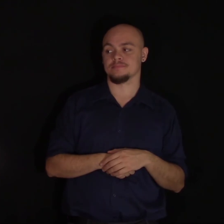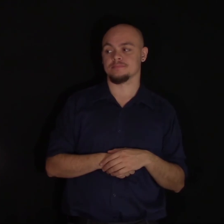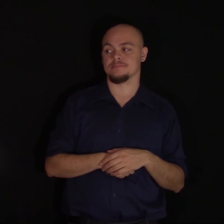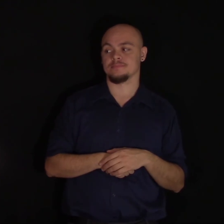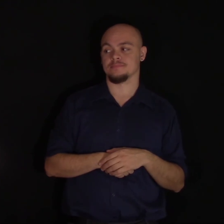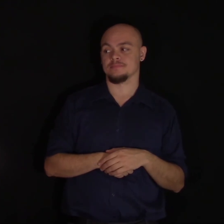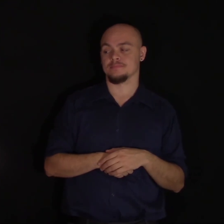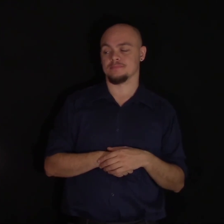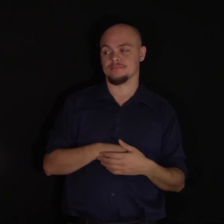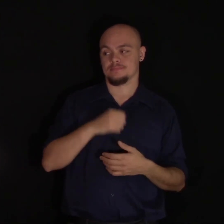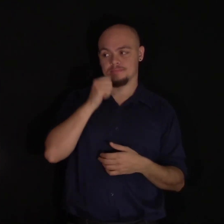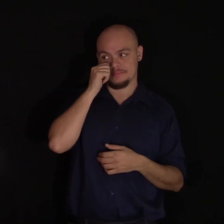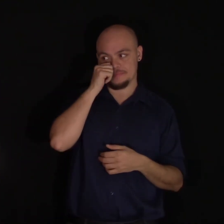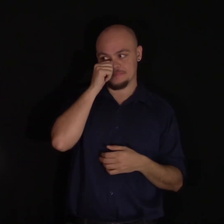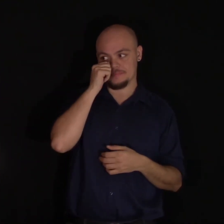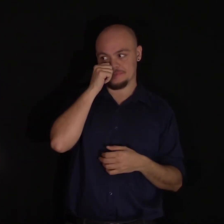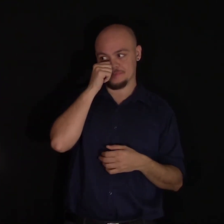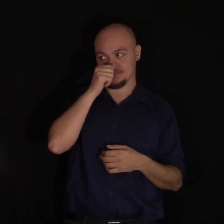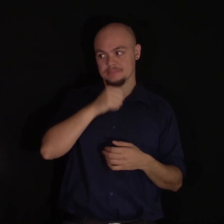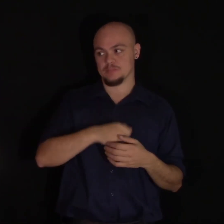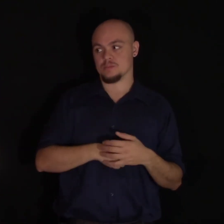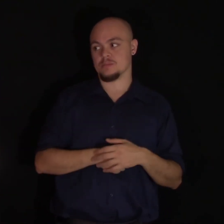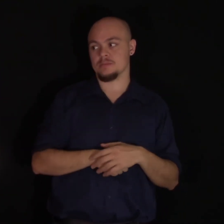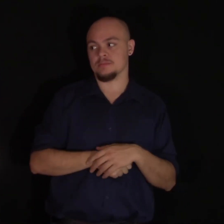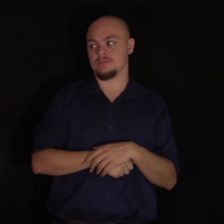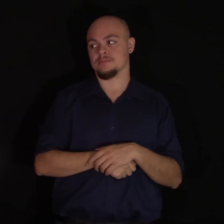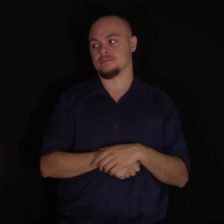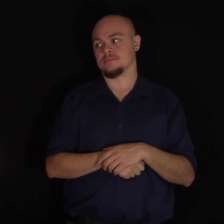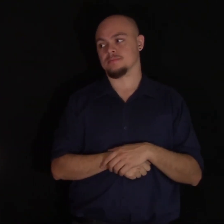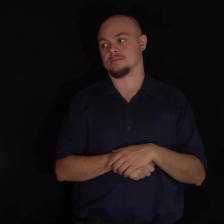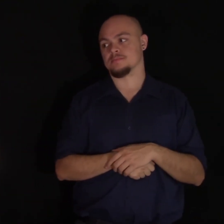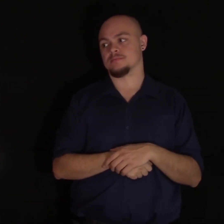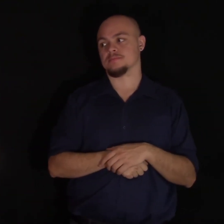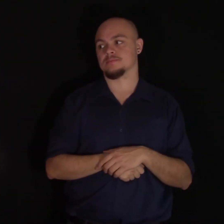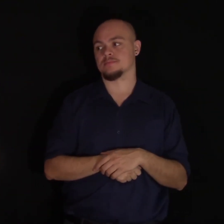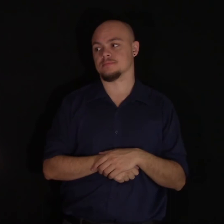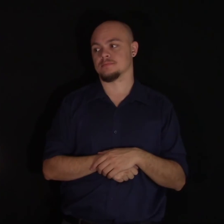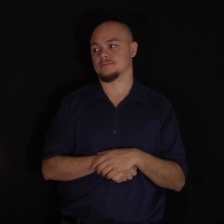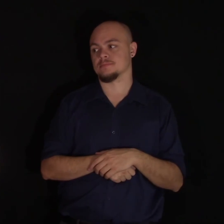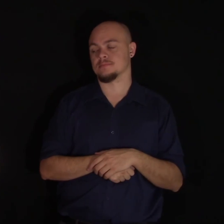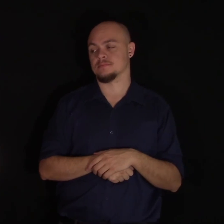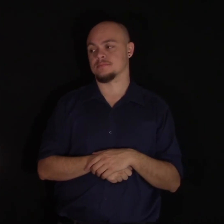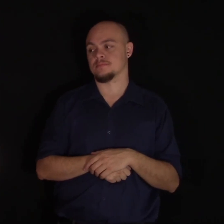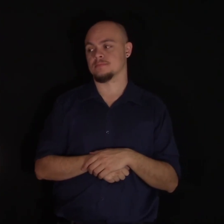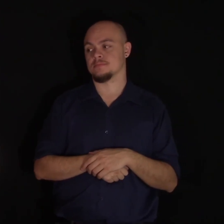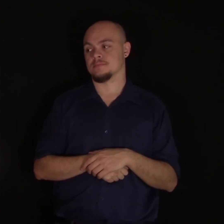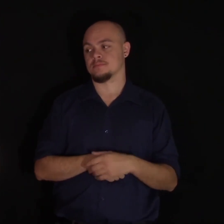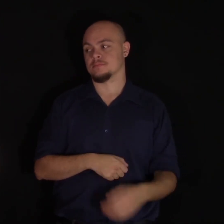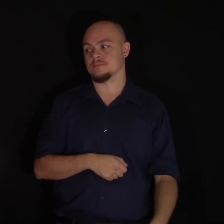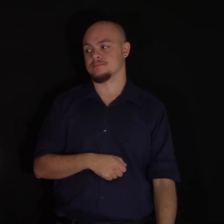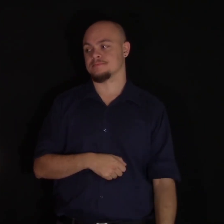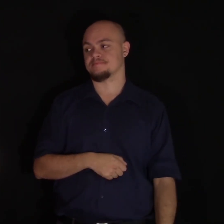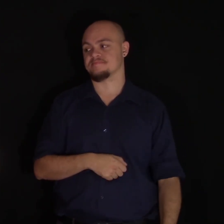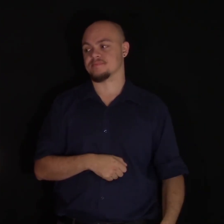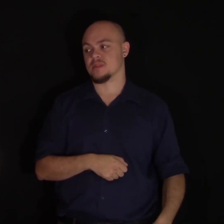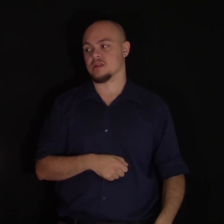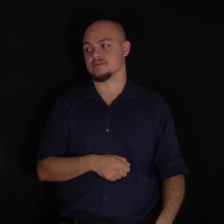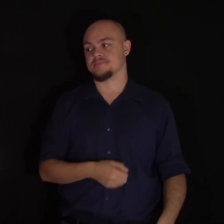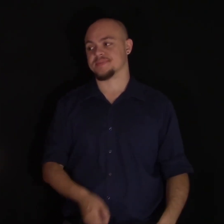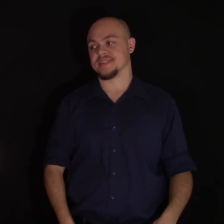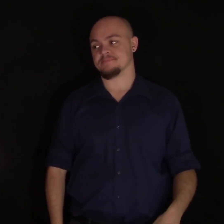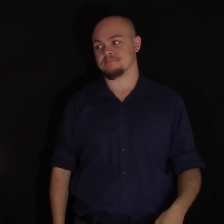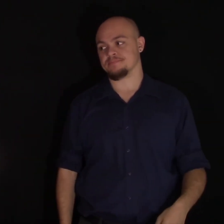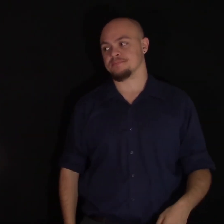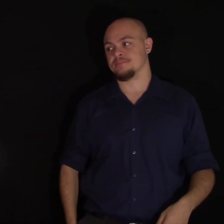los compañeros de trabajo, por la familia, por los vecinos, de otra manera a partir de este mensaje de igualdad del